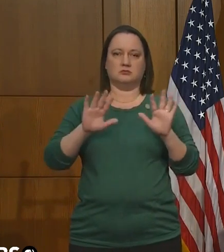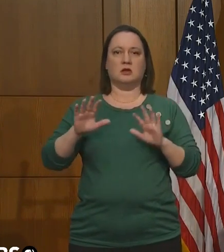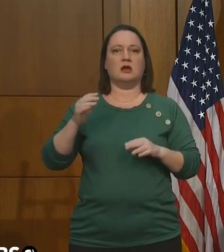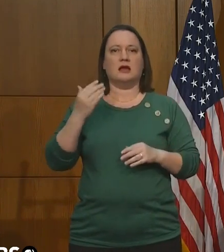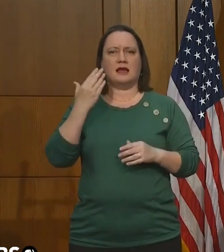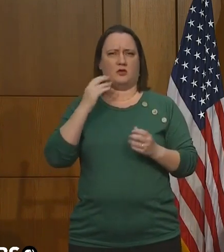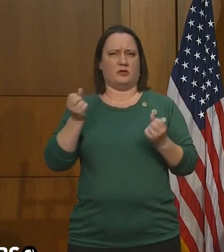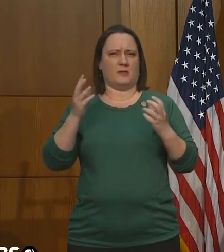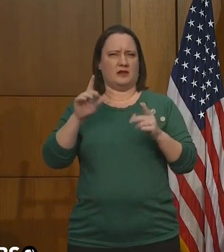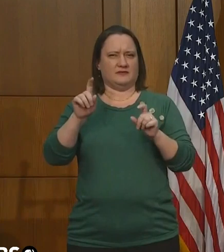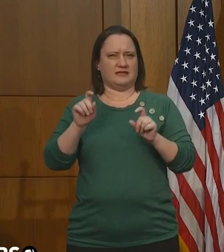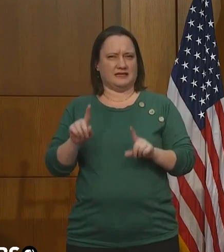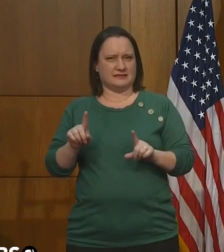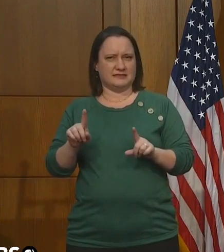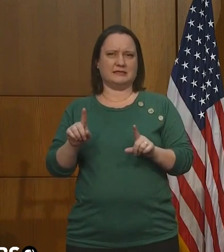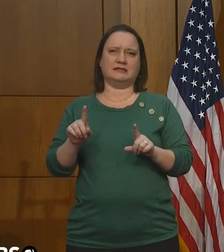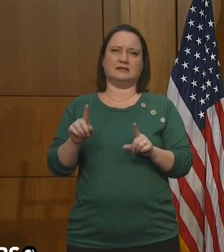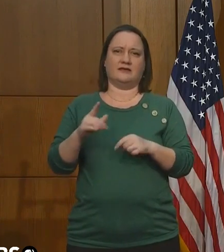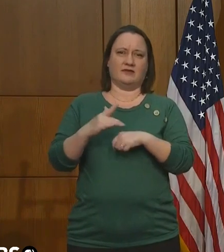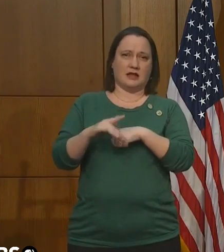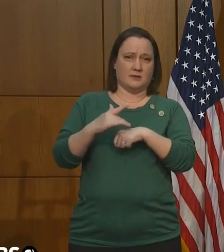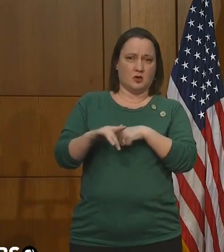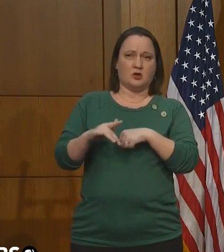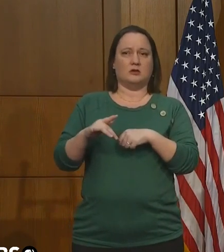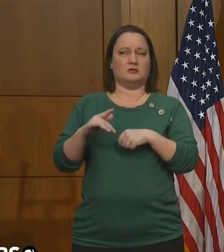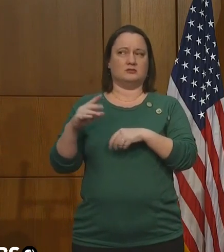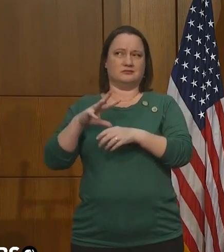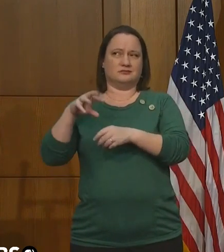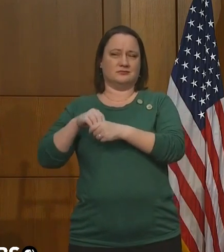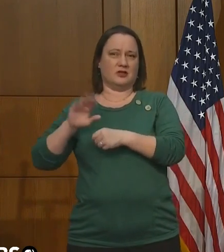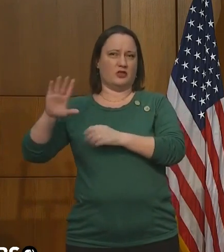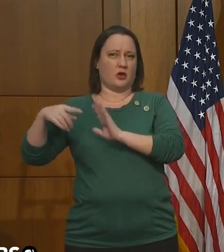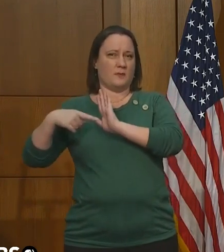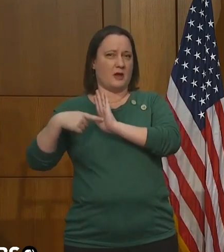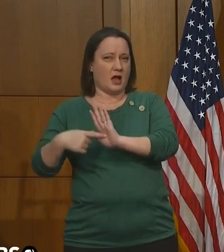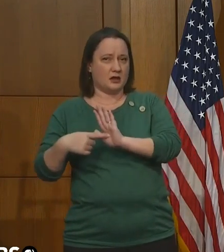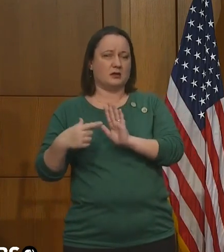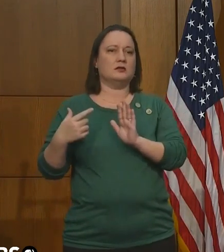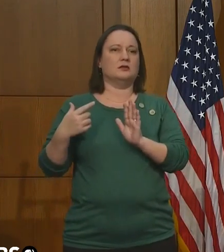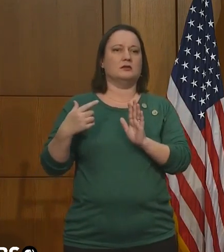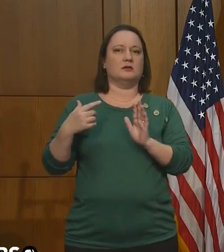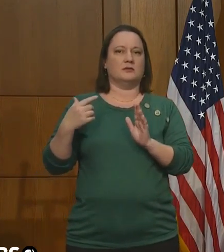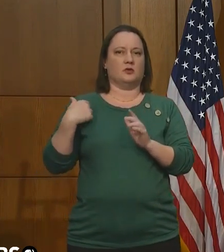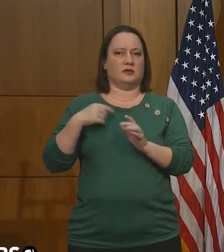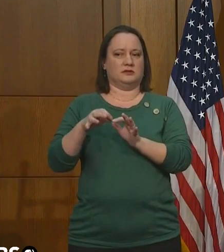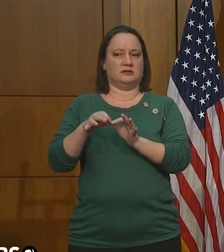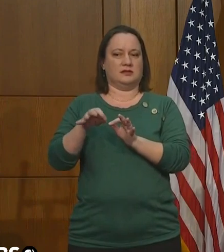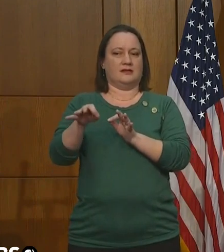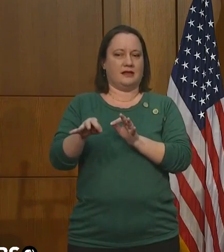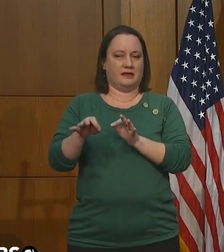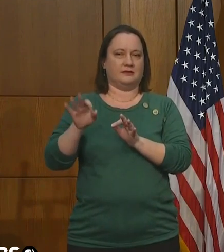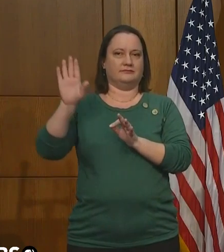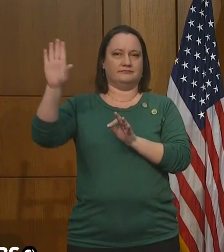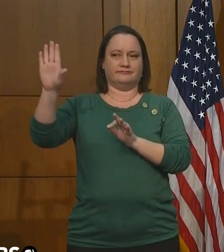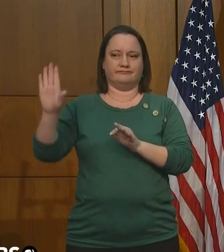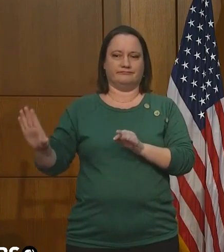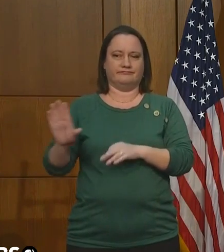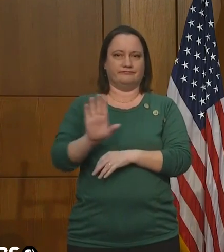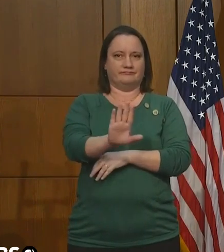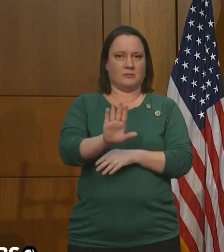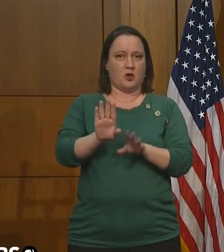will have available plays into their model. So there are a lot of variables, but I guess it's just a general statement. We